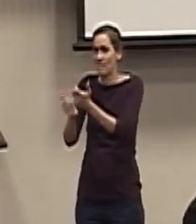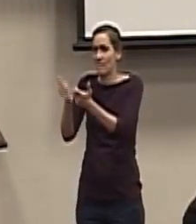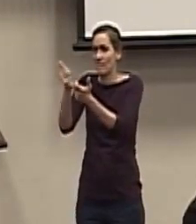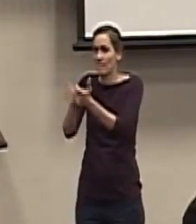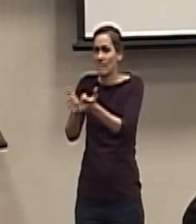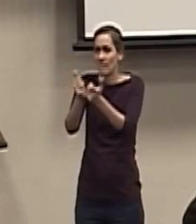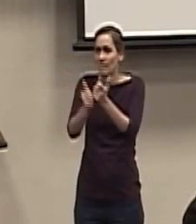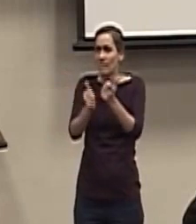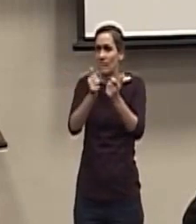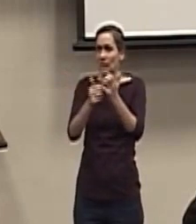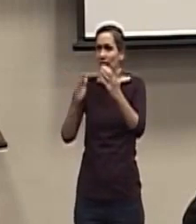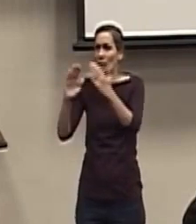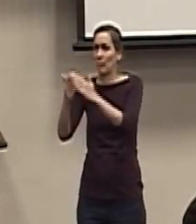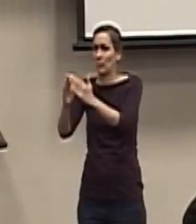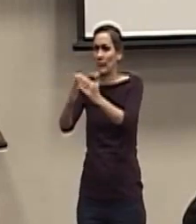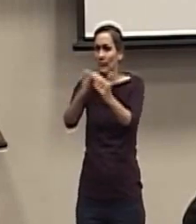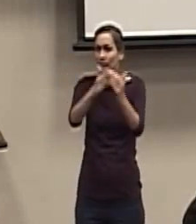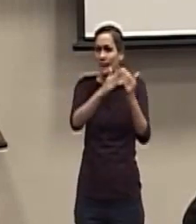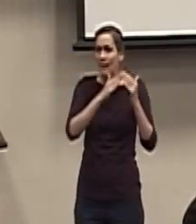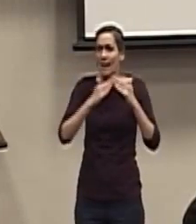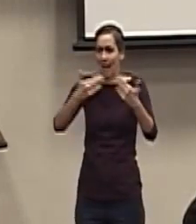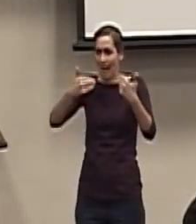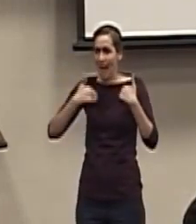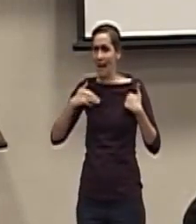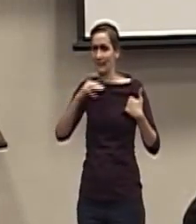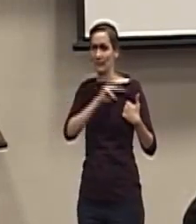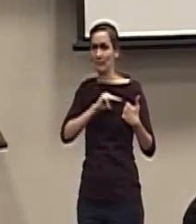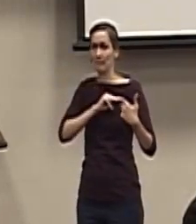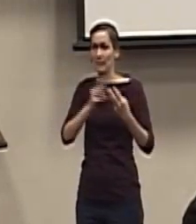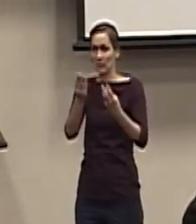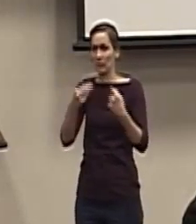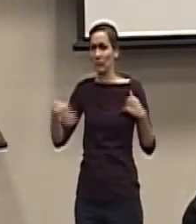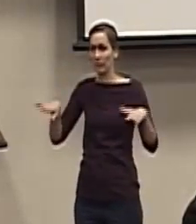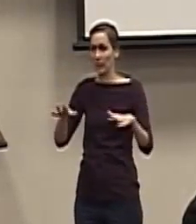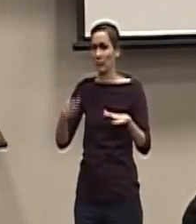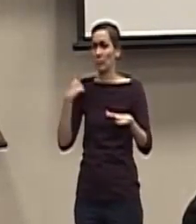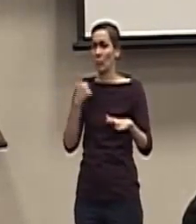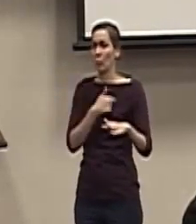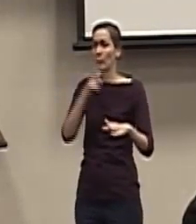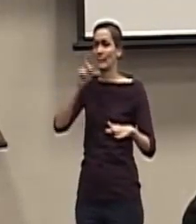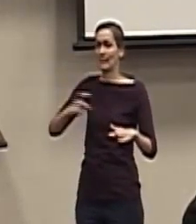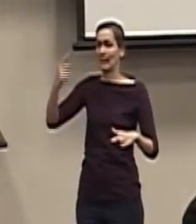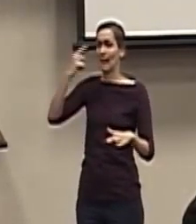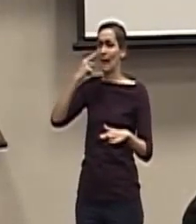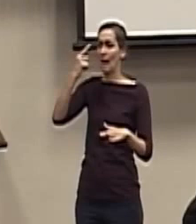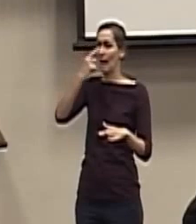community if our eyes are open to see it.